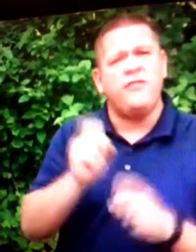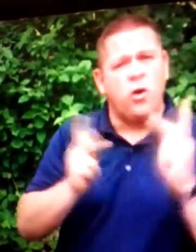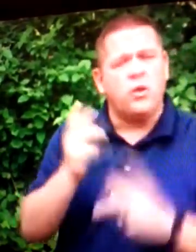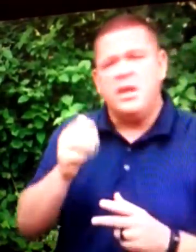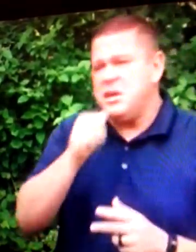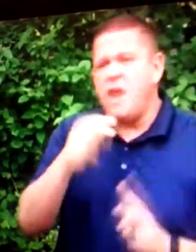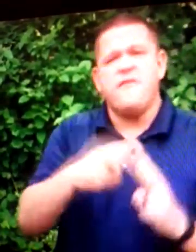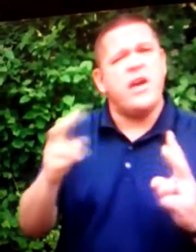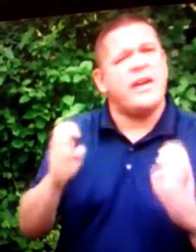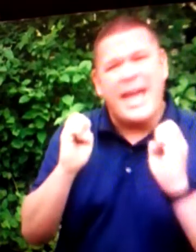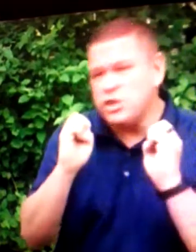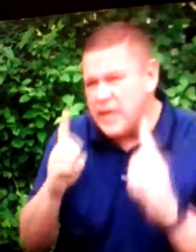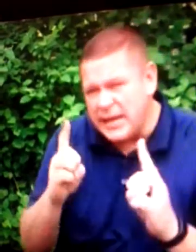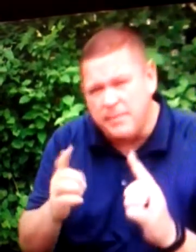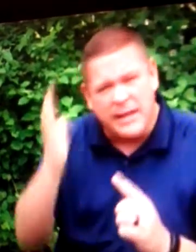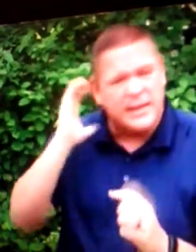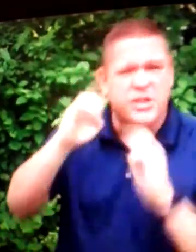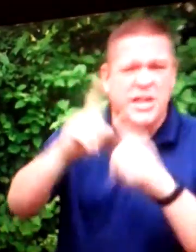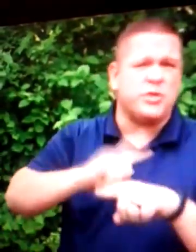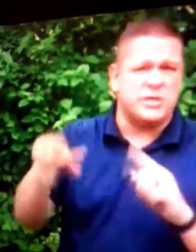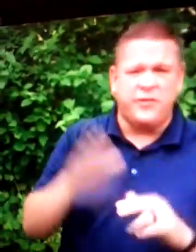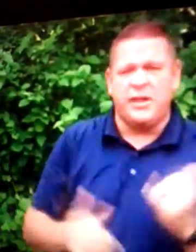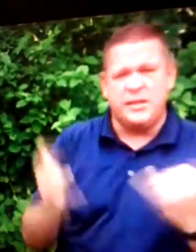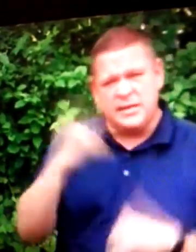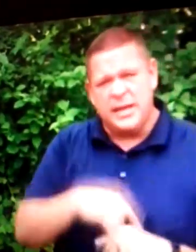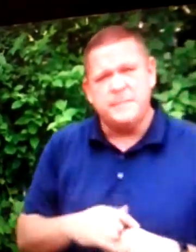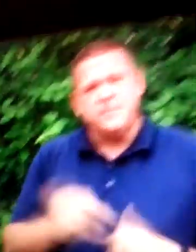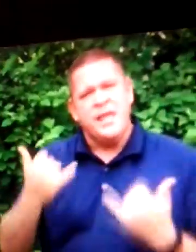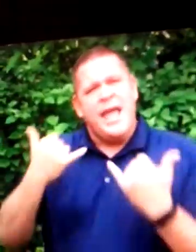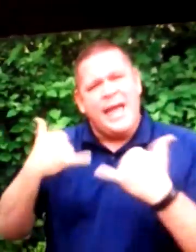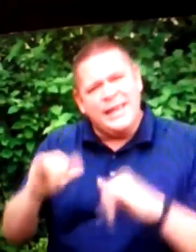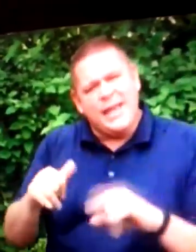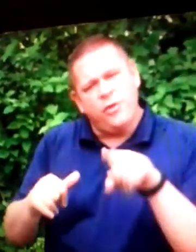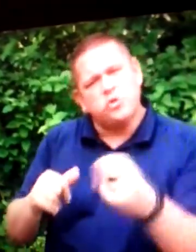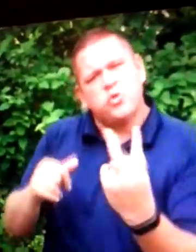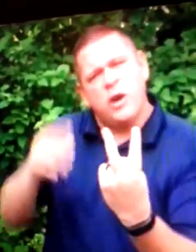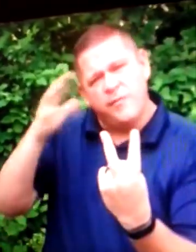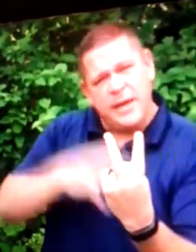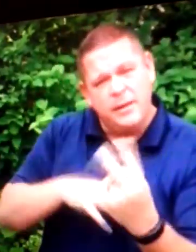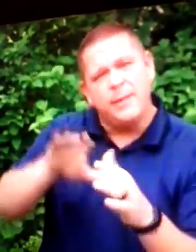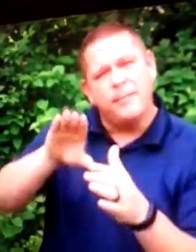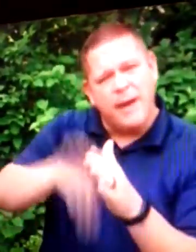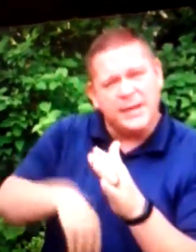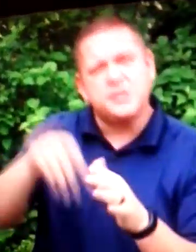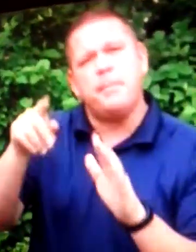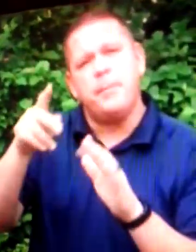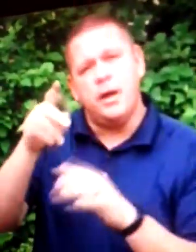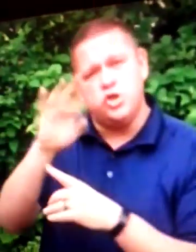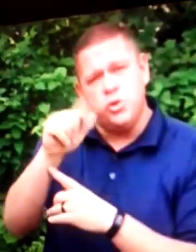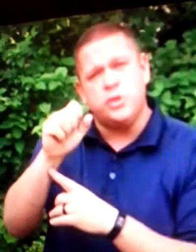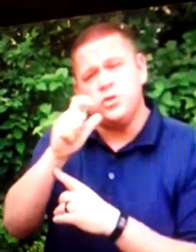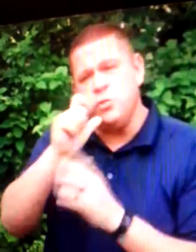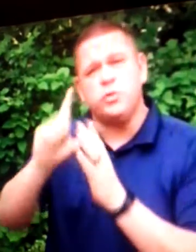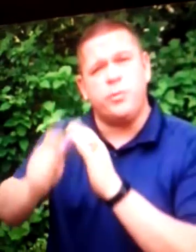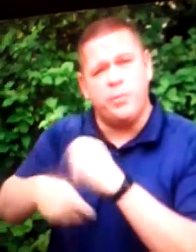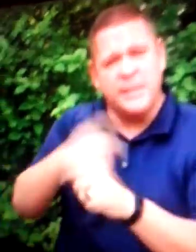hard-working folk, not very educated. Back then, education was different than it is today. And yet, those 12 men, minus Judas, who was